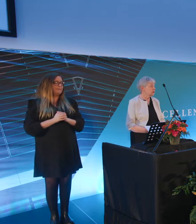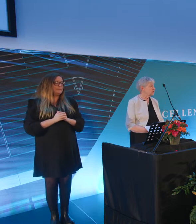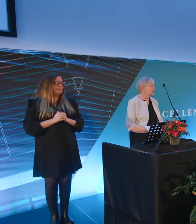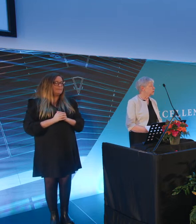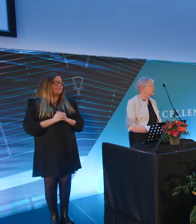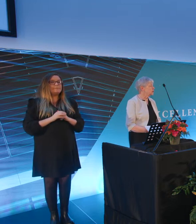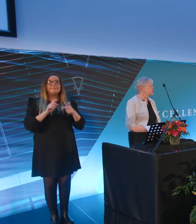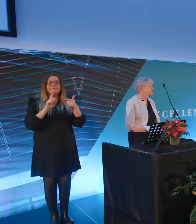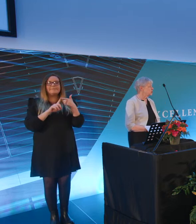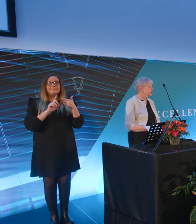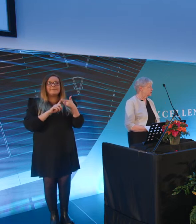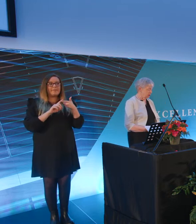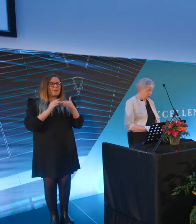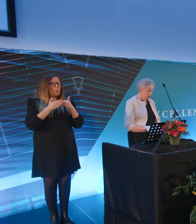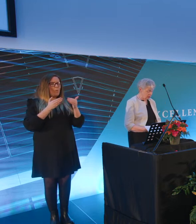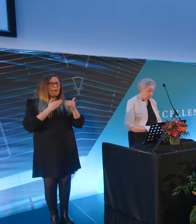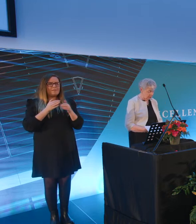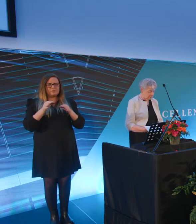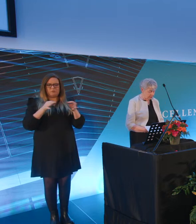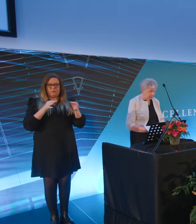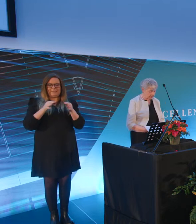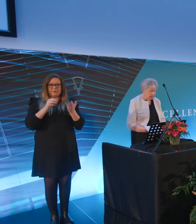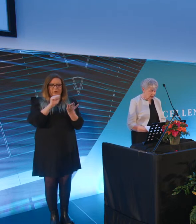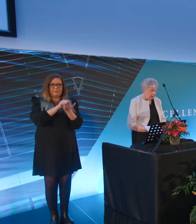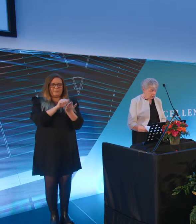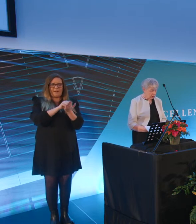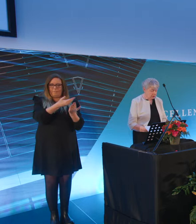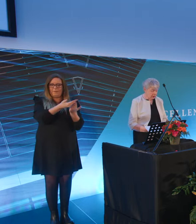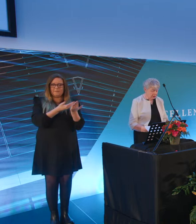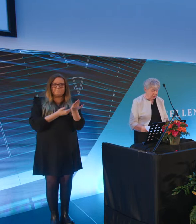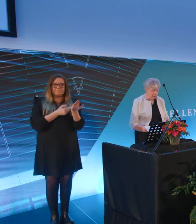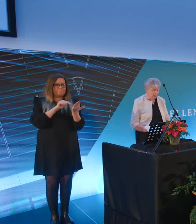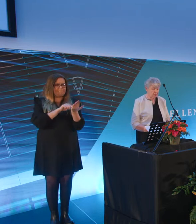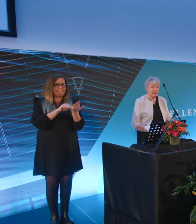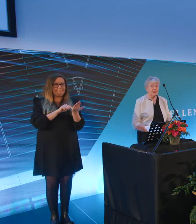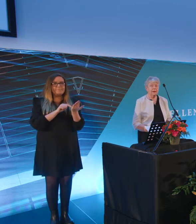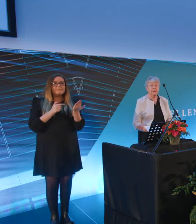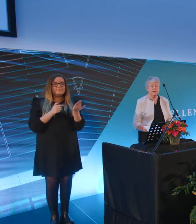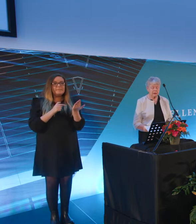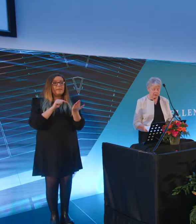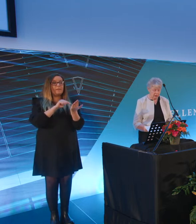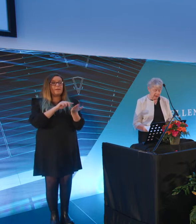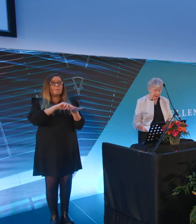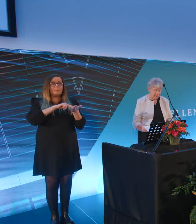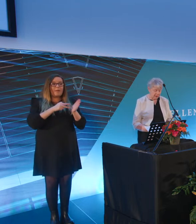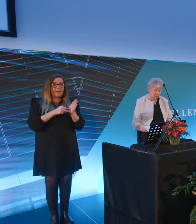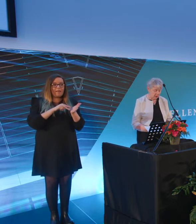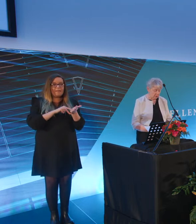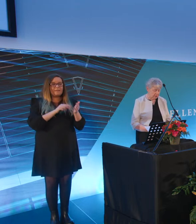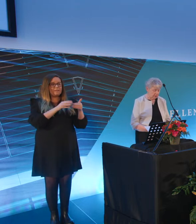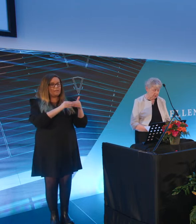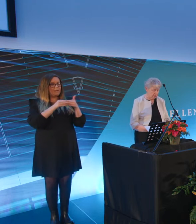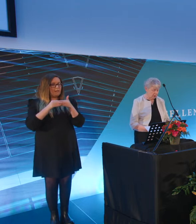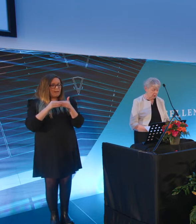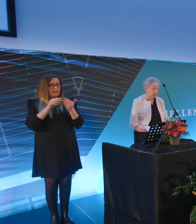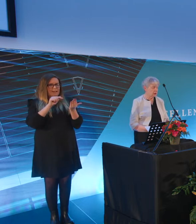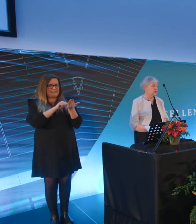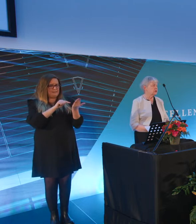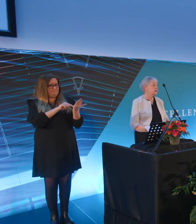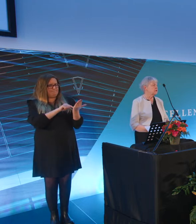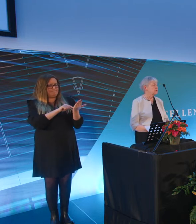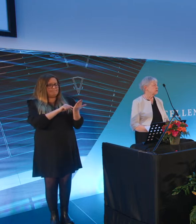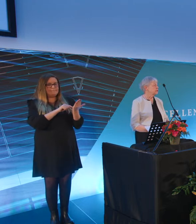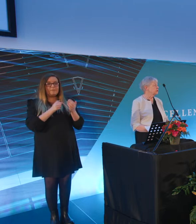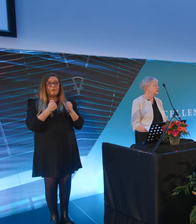my second point, what is a strategy document? Well, the strategy is a plan. It's a guiding compass on